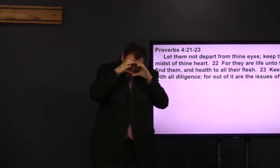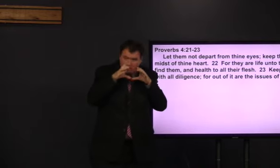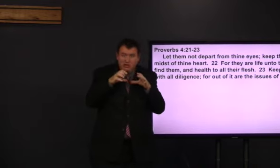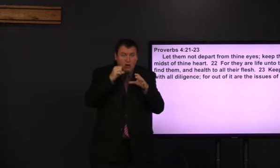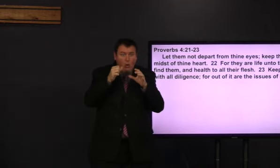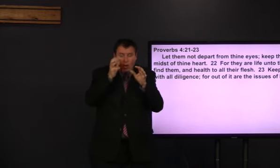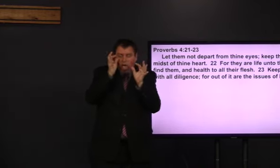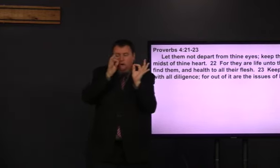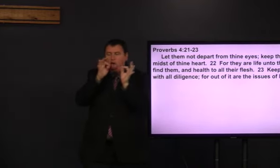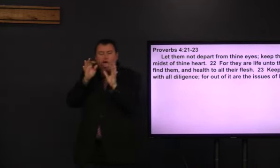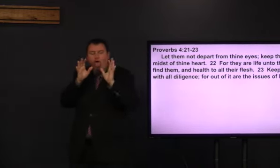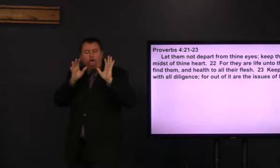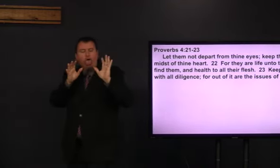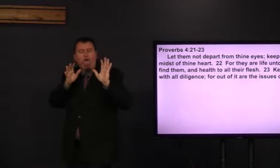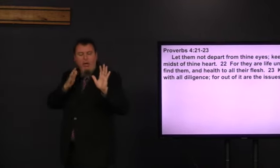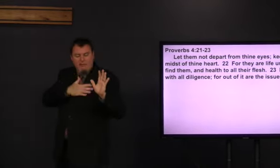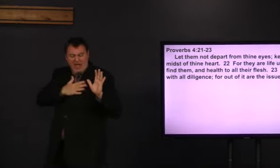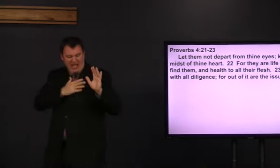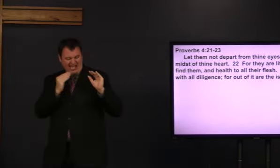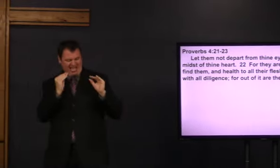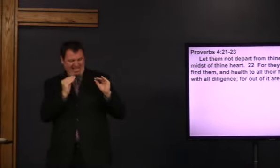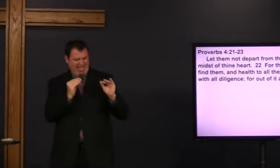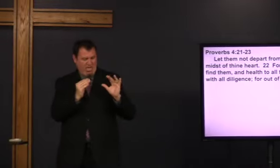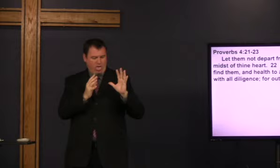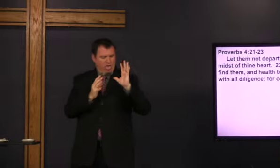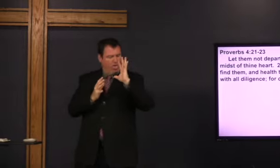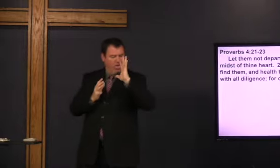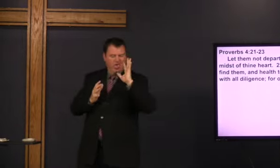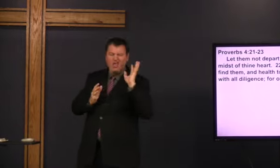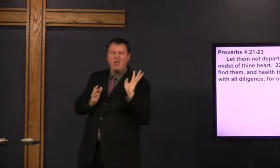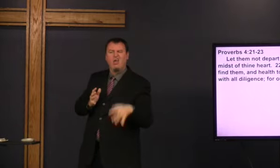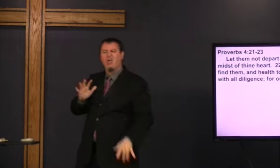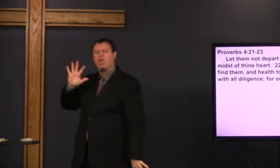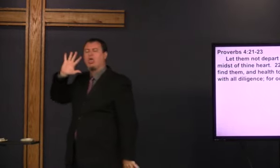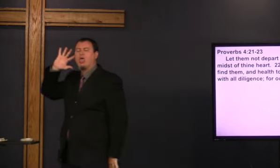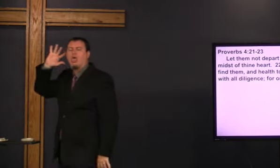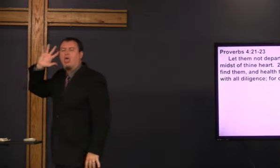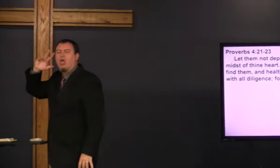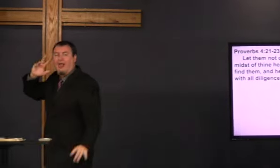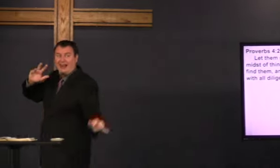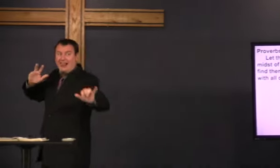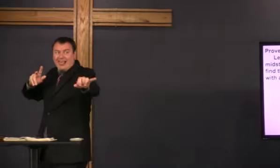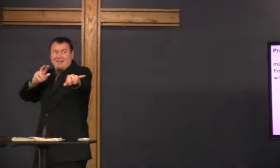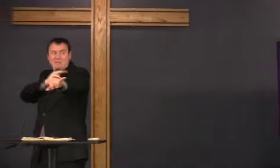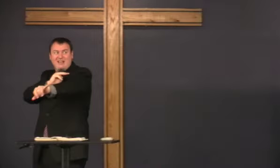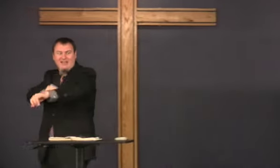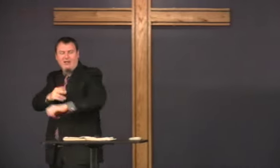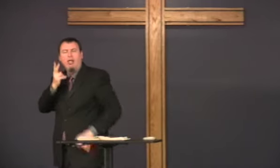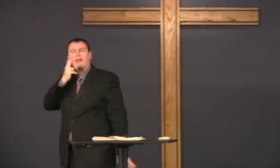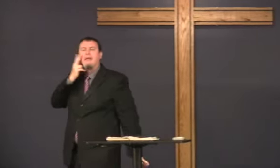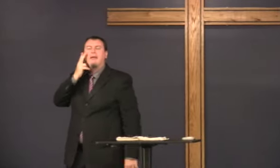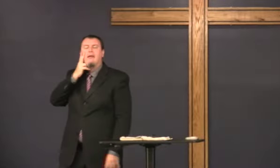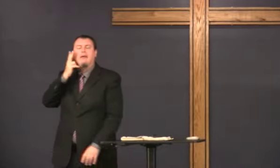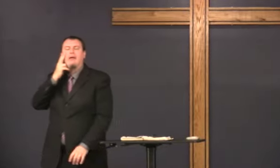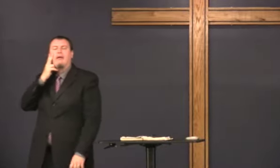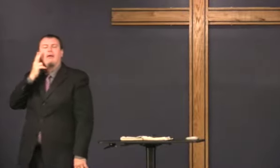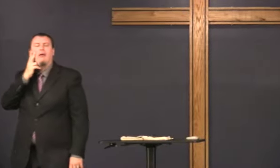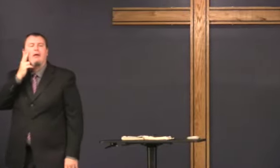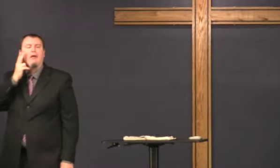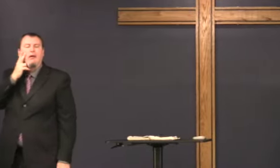pay attention, don't get distracted, and then what you're teaching, like Mary Ann said,